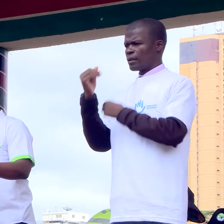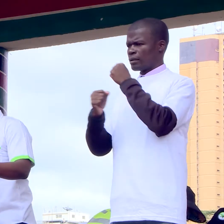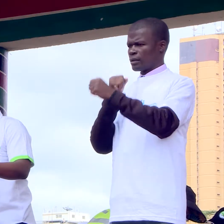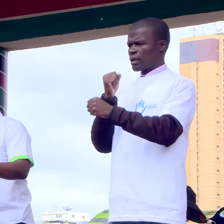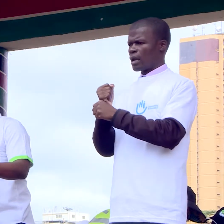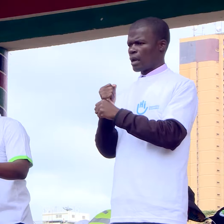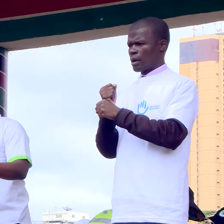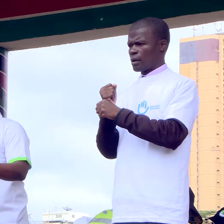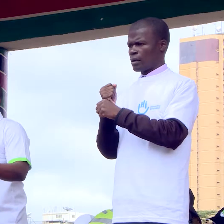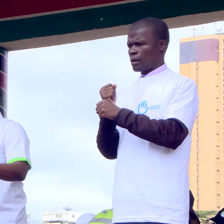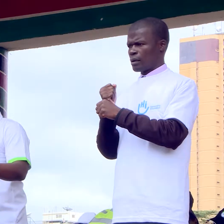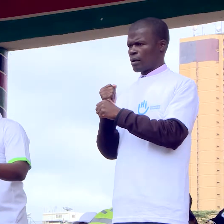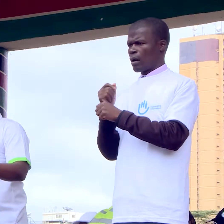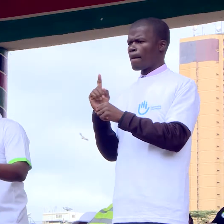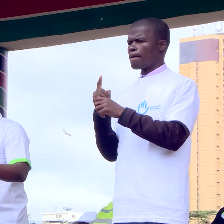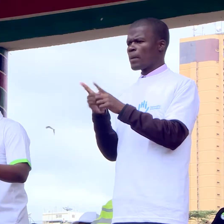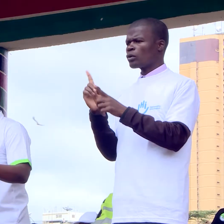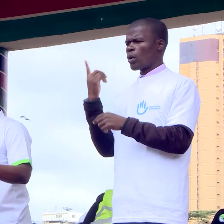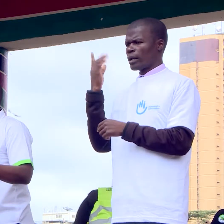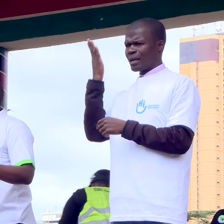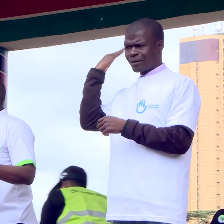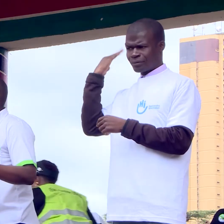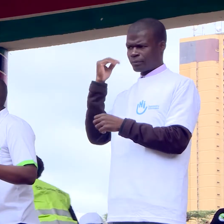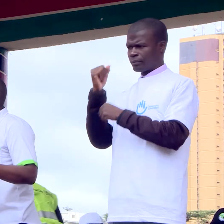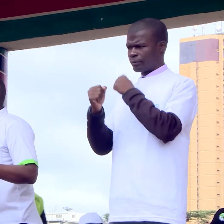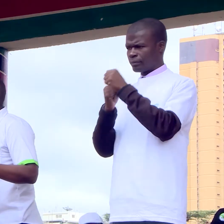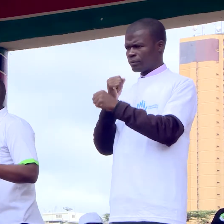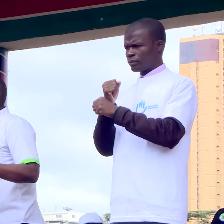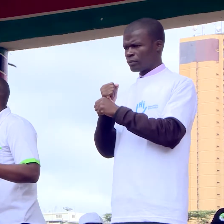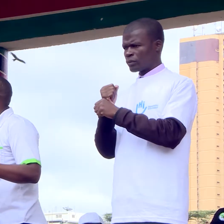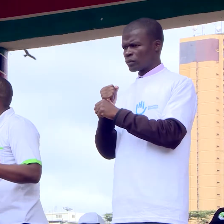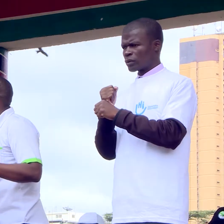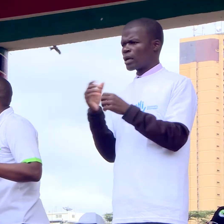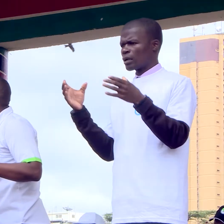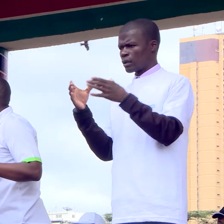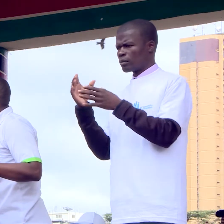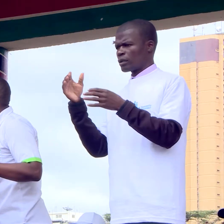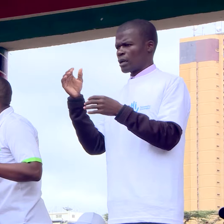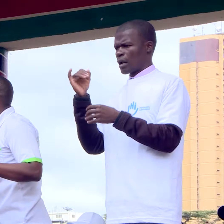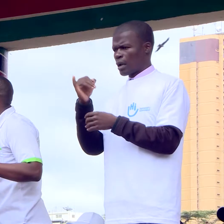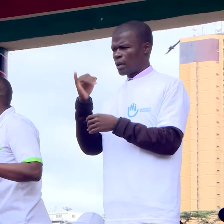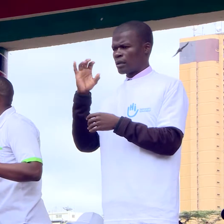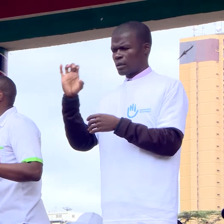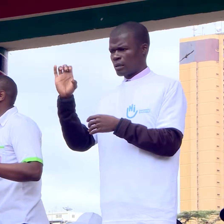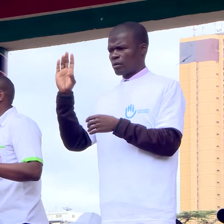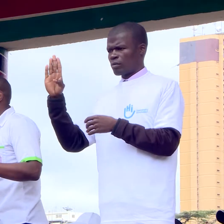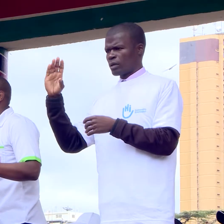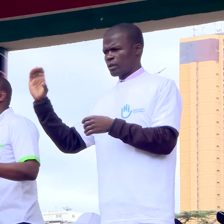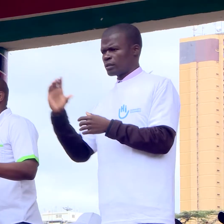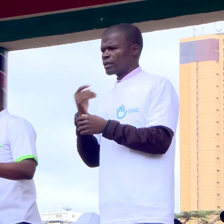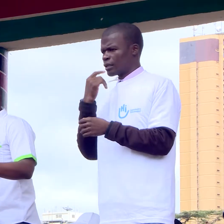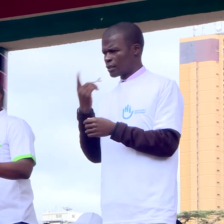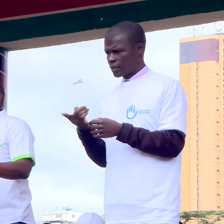we took a theme which goes hand in hand with IEBC in our Lenten campaign here, and we